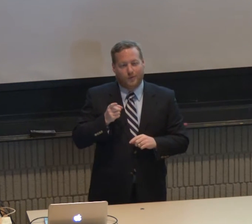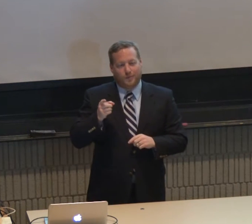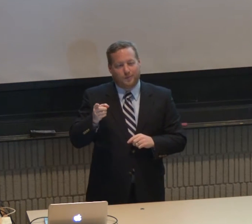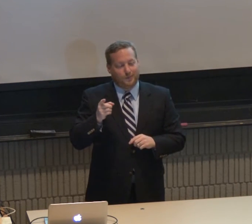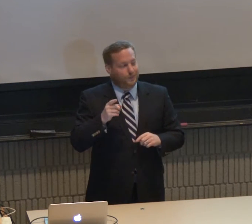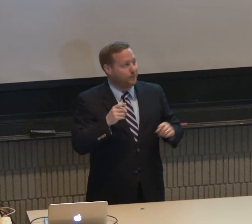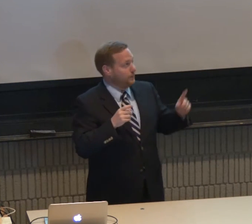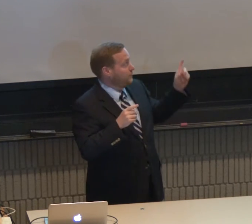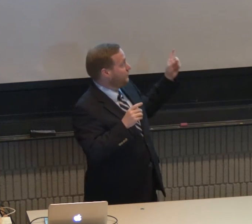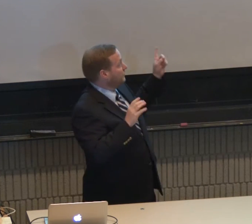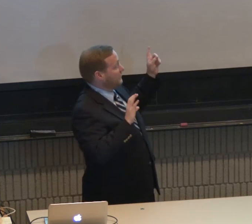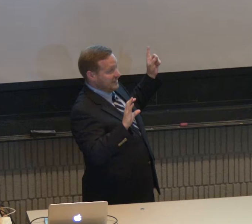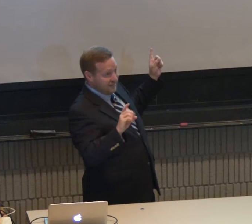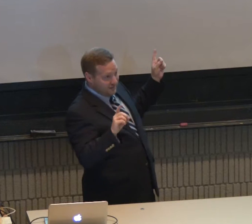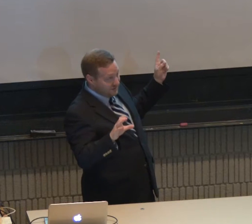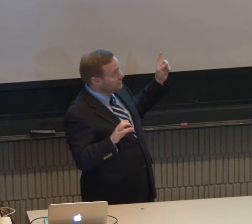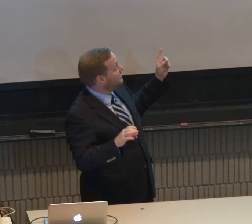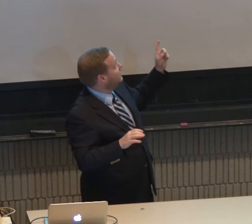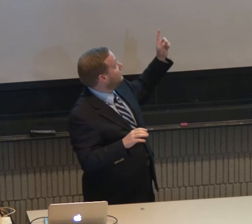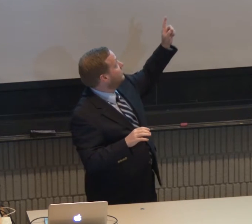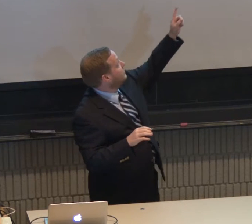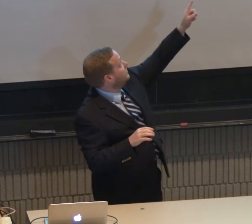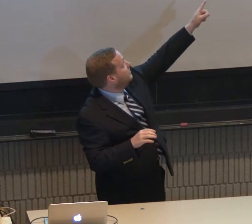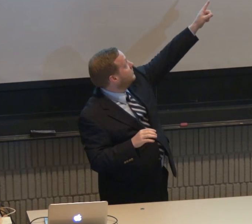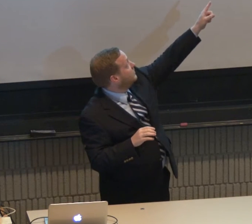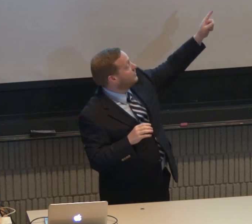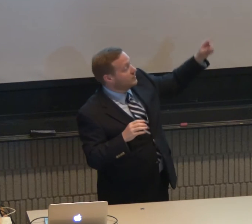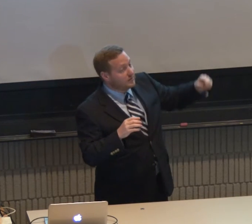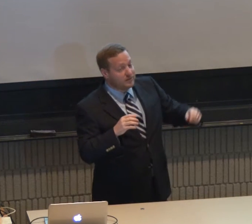push for using governmental funds for the CDC,